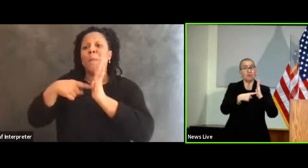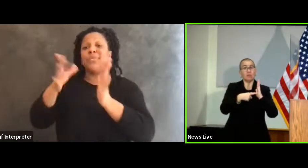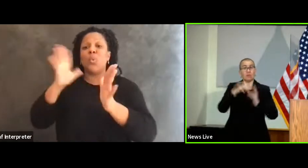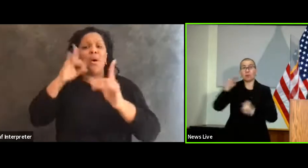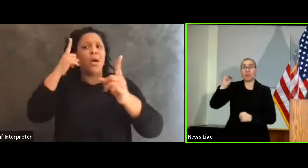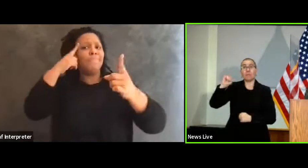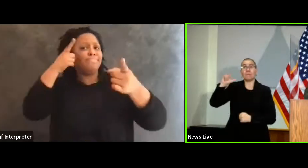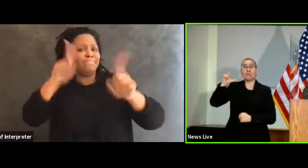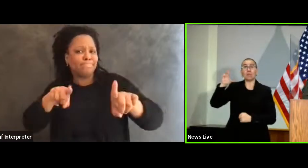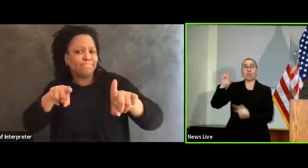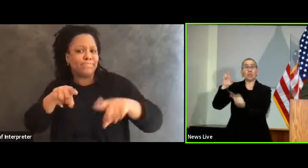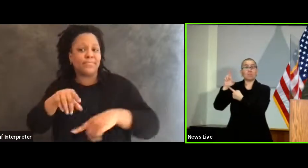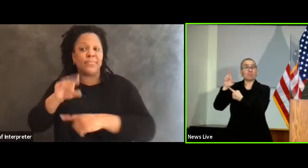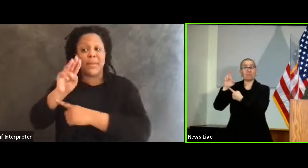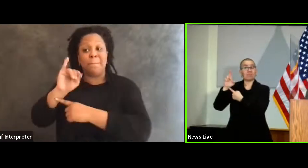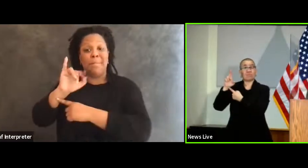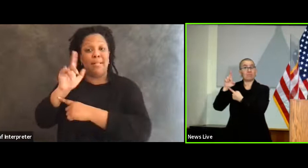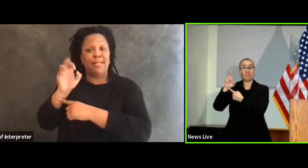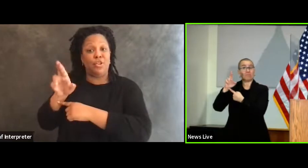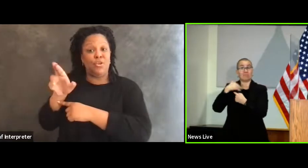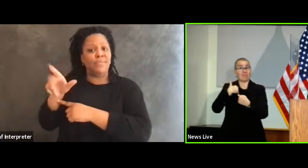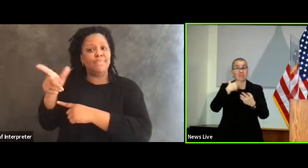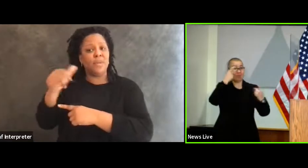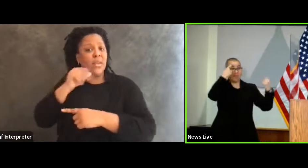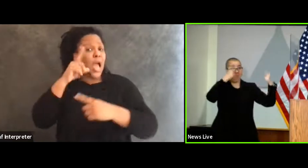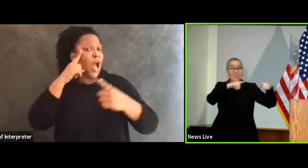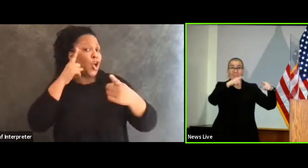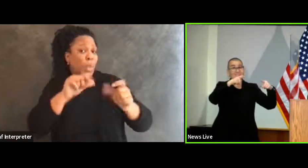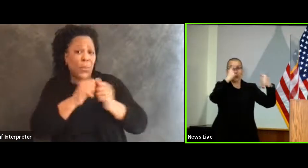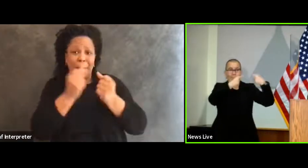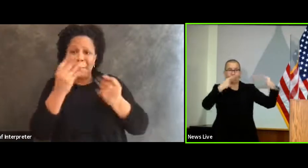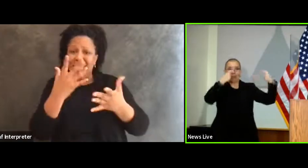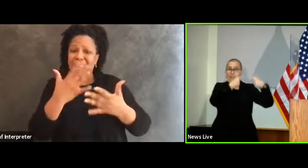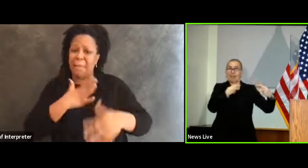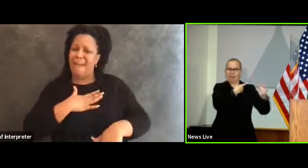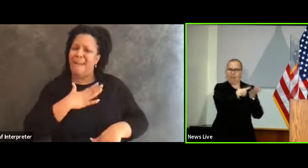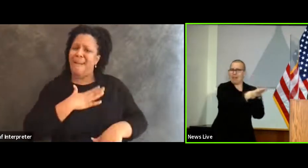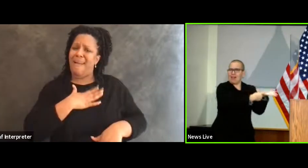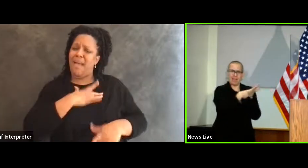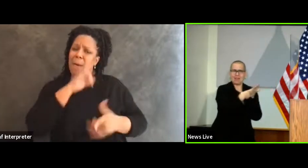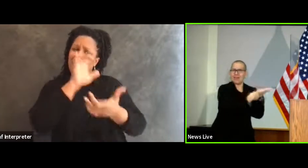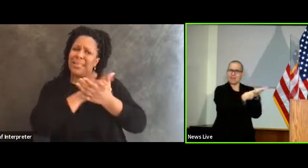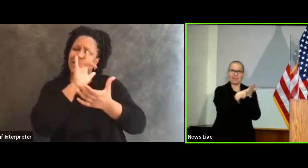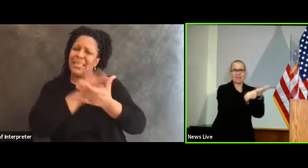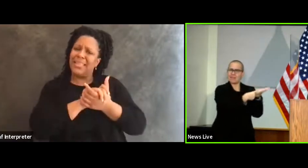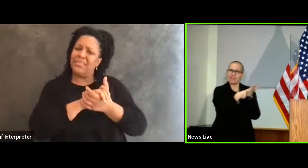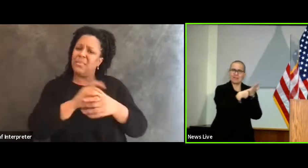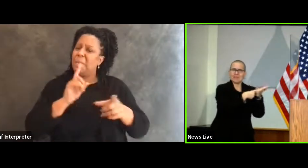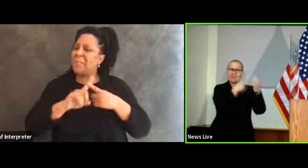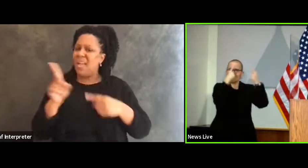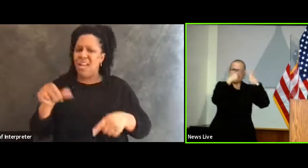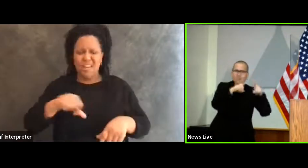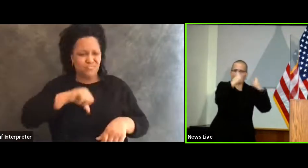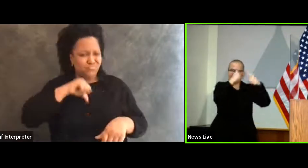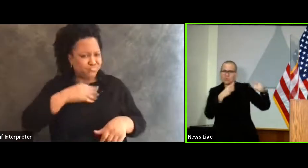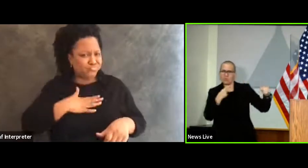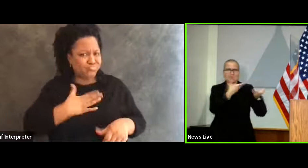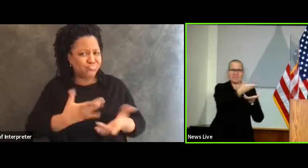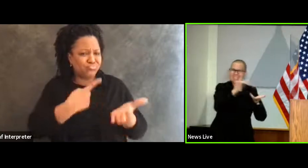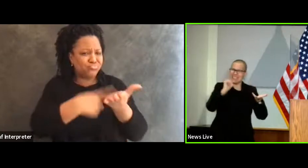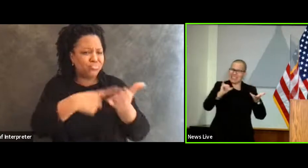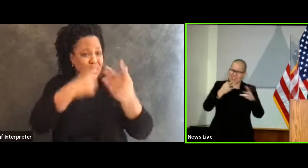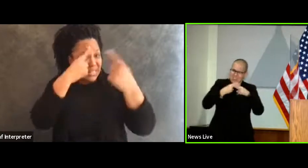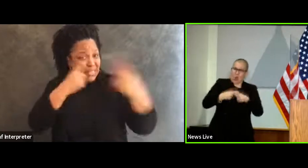agrees with very many of my positions on things. And we proudly debate those differences. But the common humanity in this, and try and find